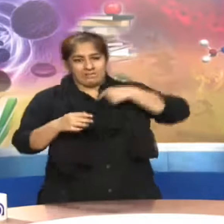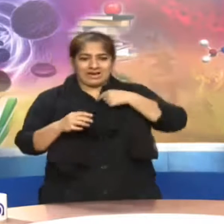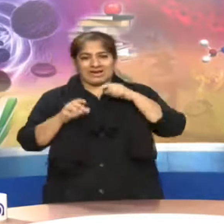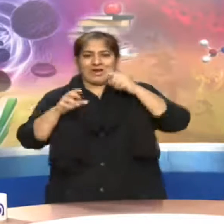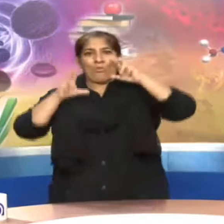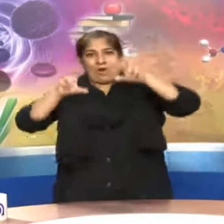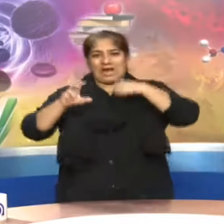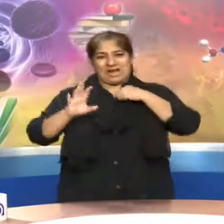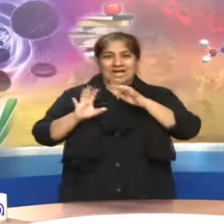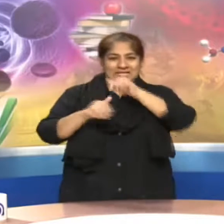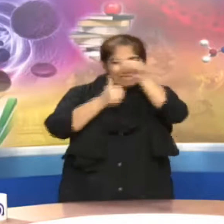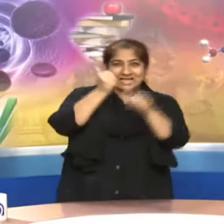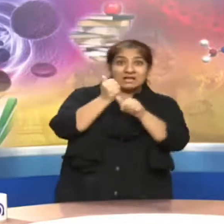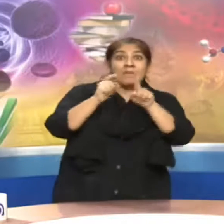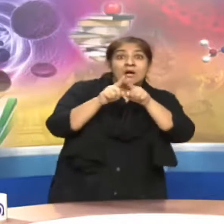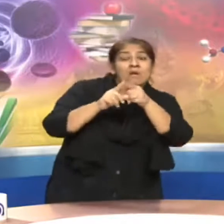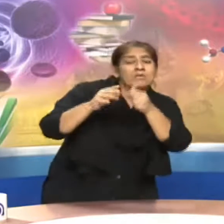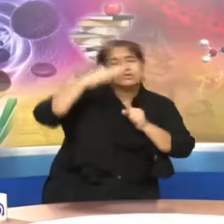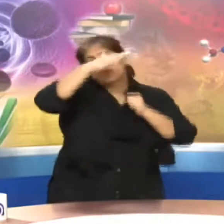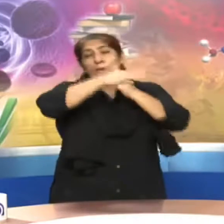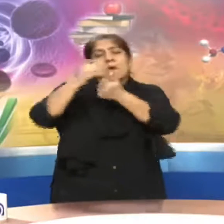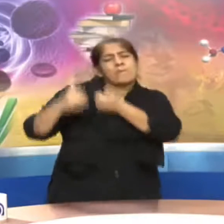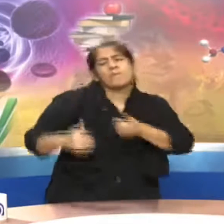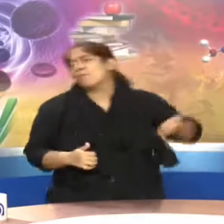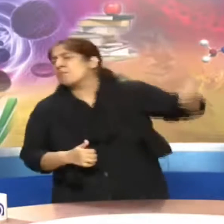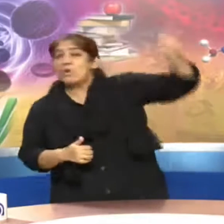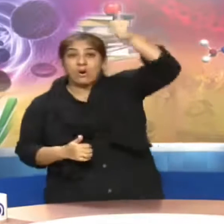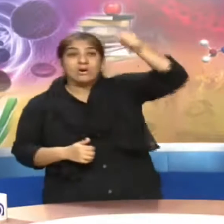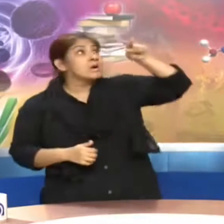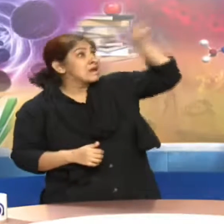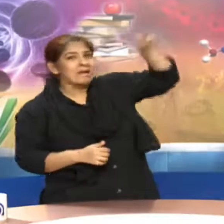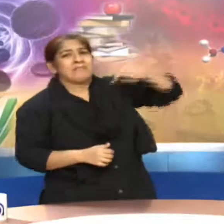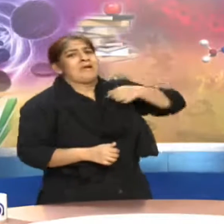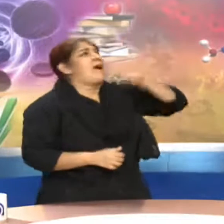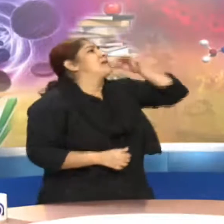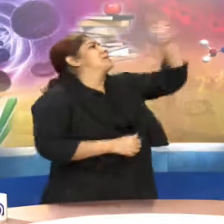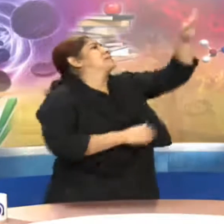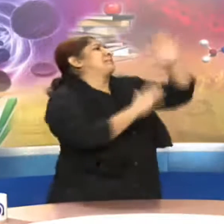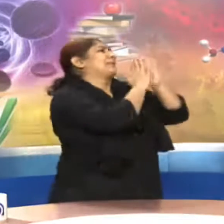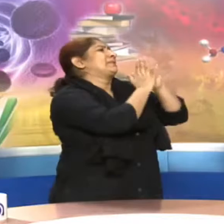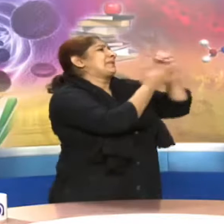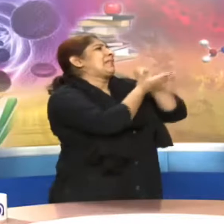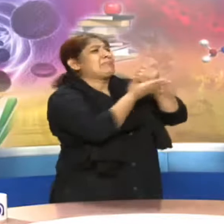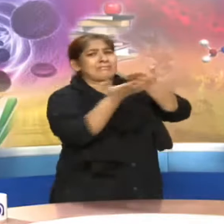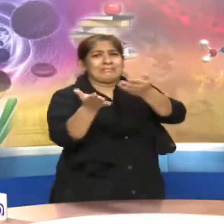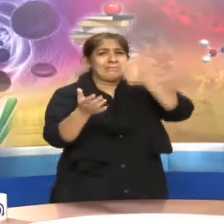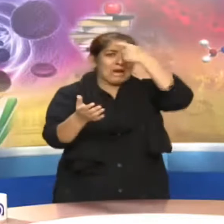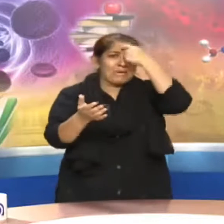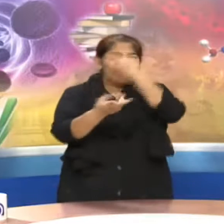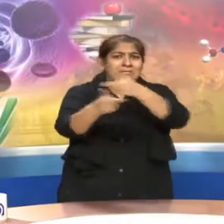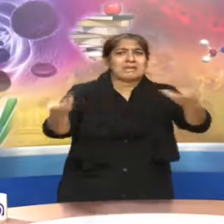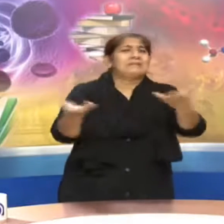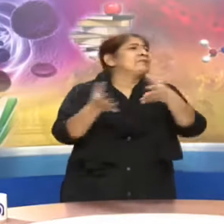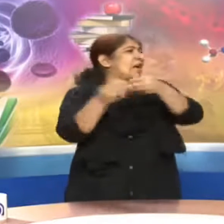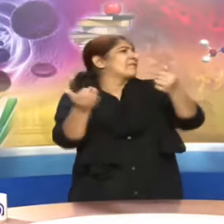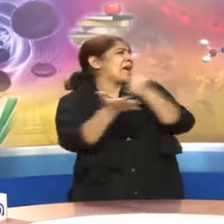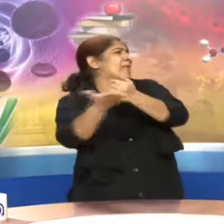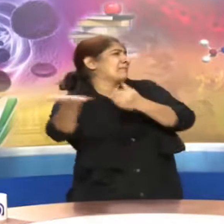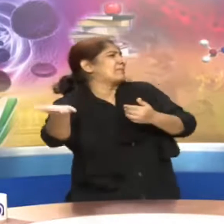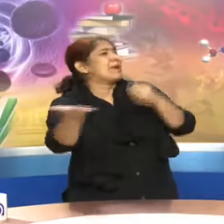is important, and if there is any serious problem or serious issue, then the leader or supervisor